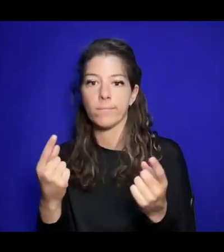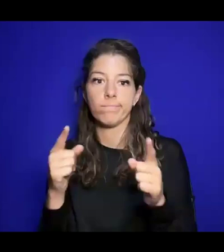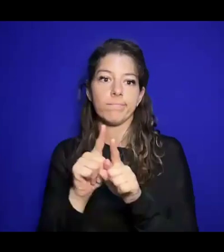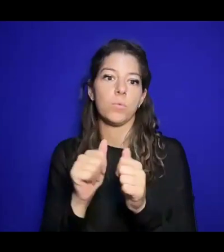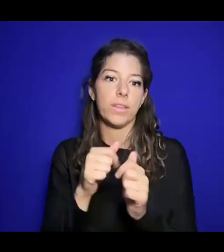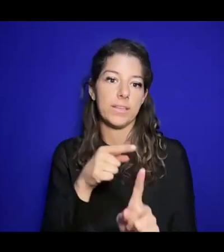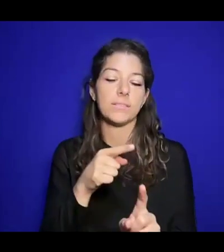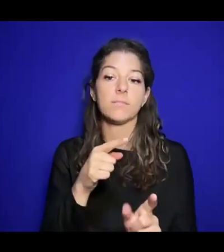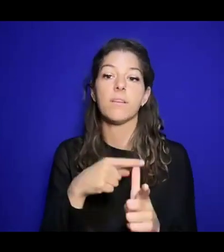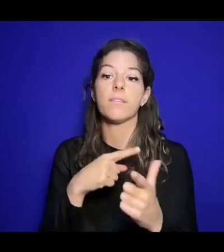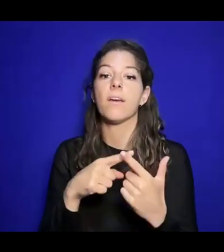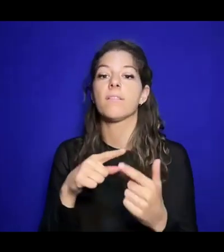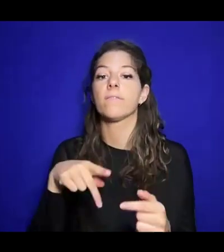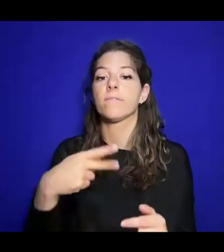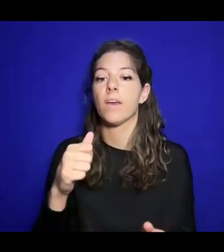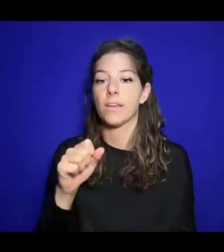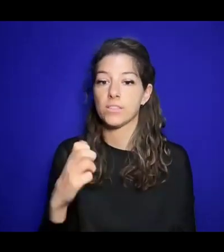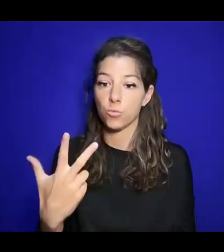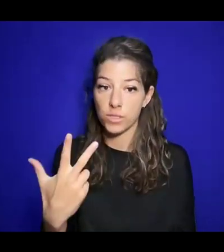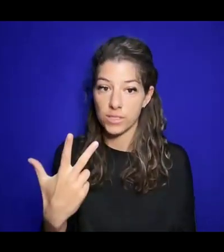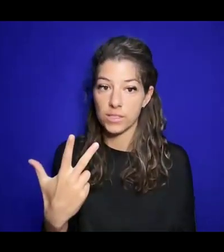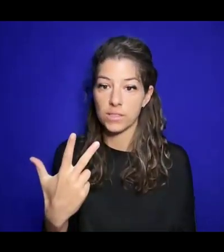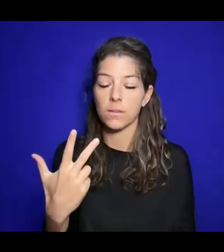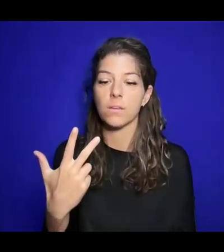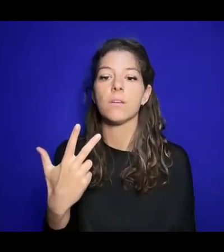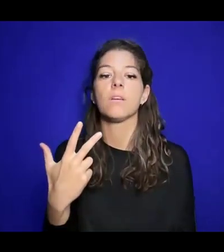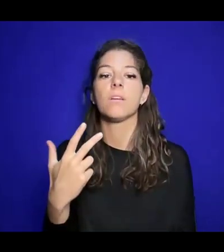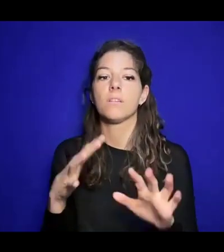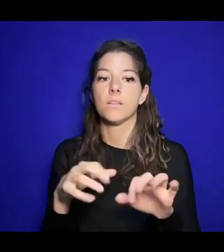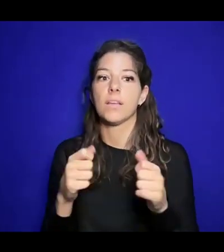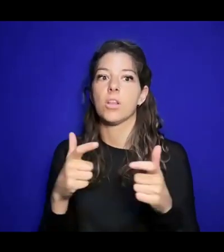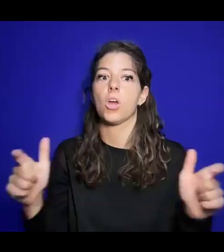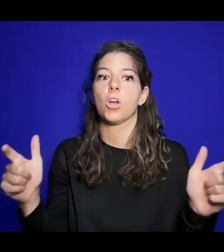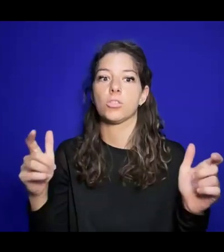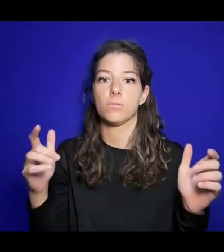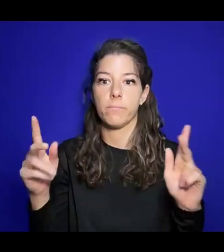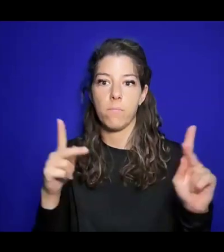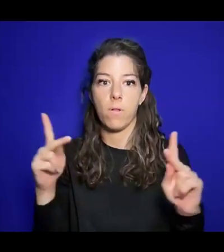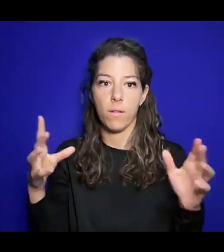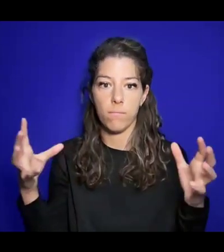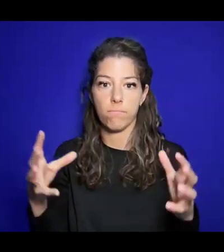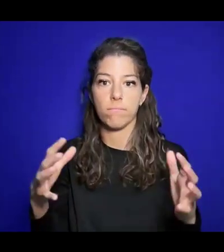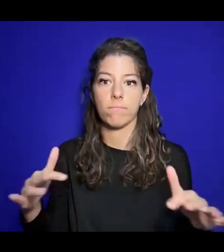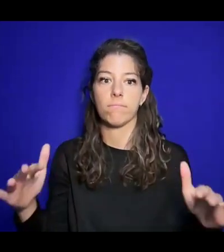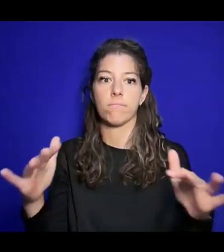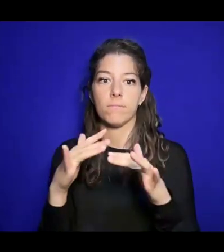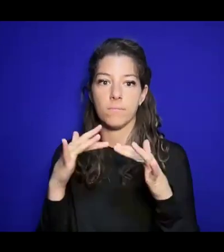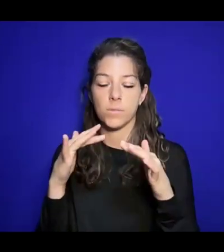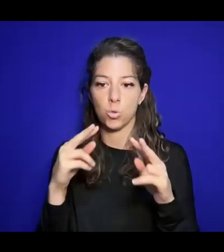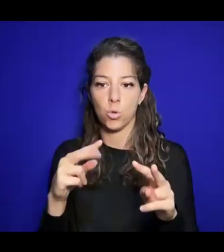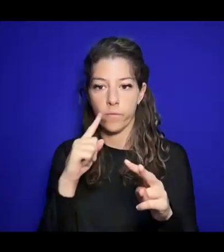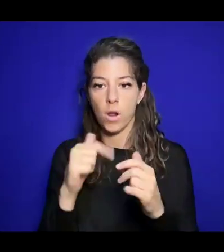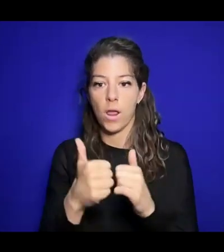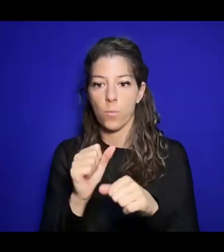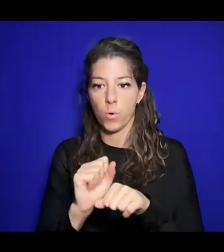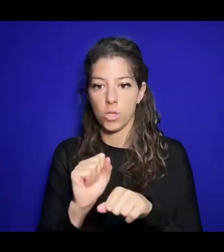this? And then they'll move to phase 3, which takes in large bodies of people to look for how this